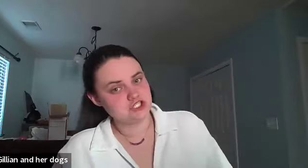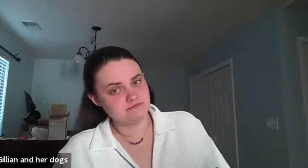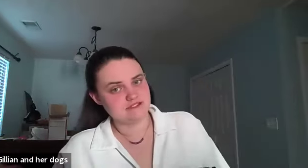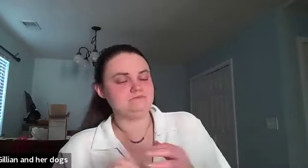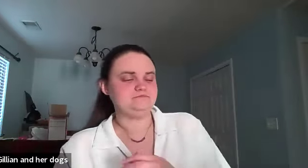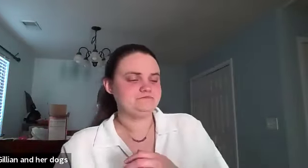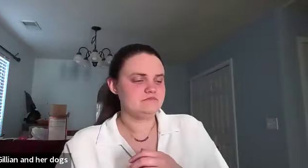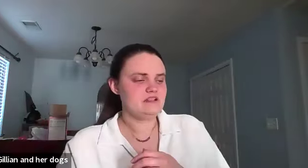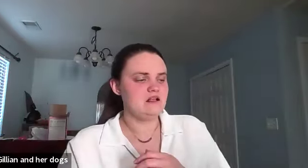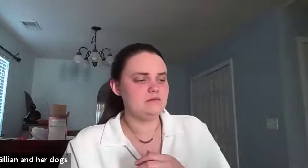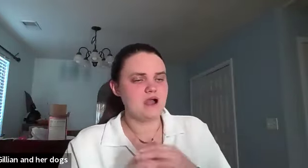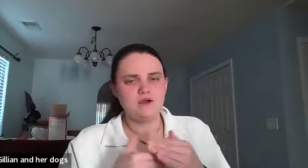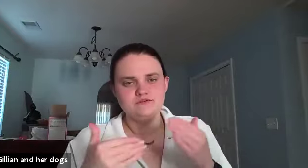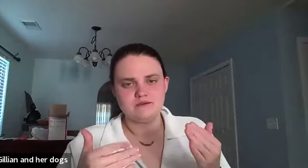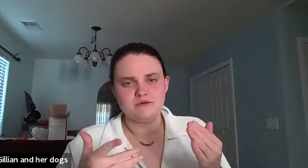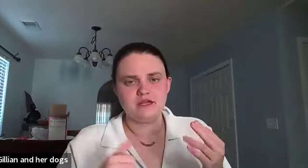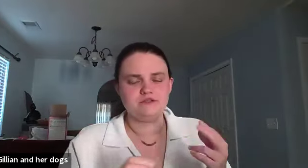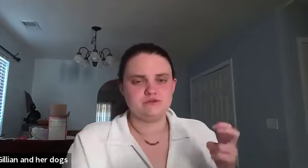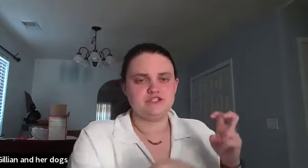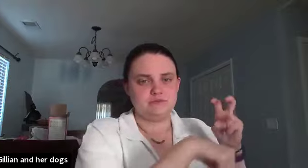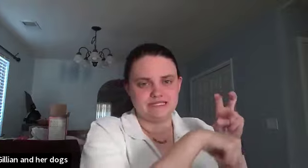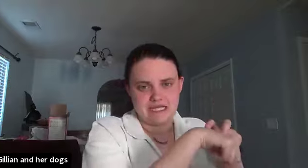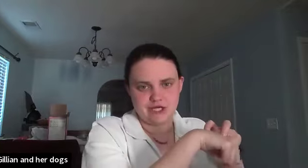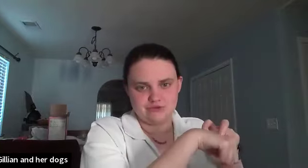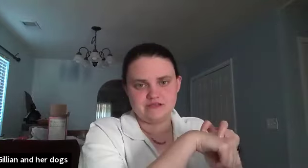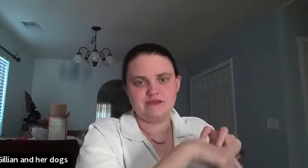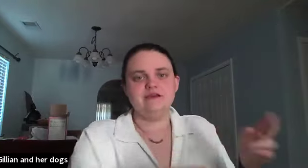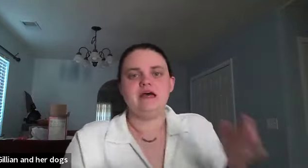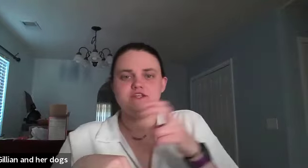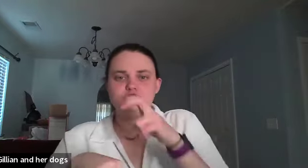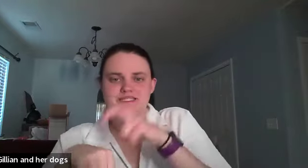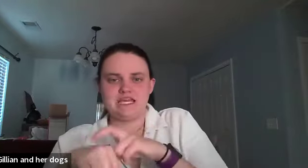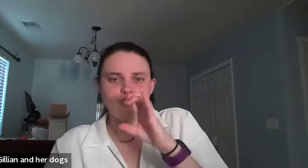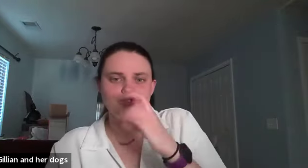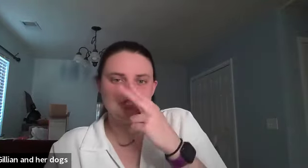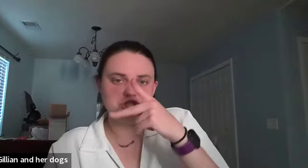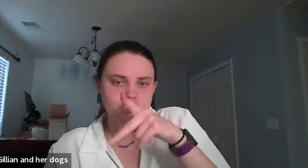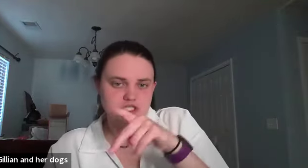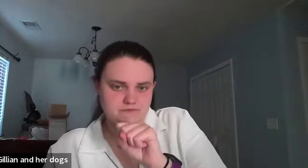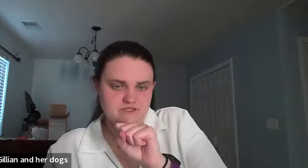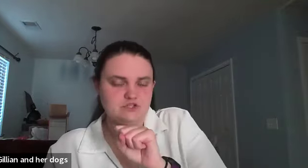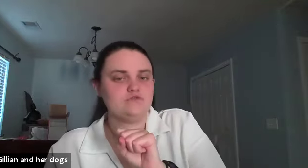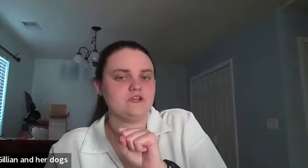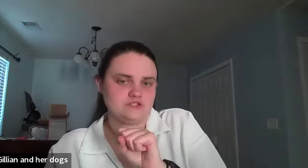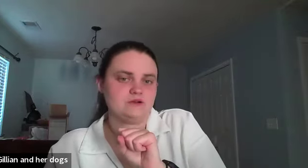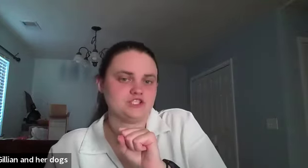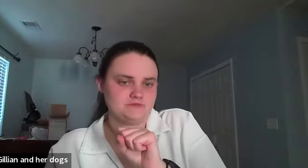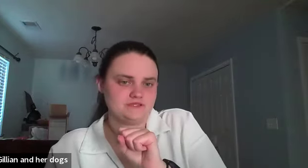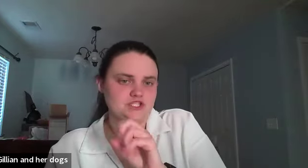potato chips, I always recommend what I would do is do potatoes and then do potato chips. So you finger spell chips,